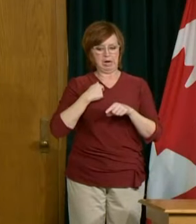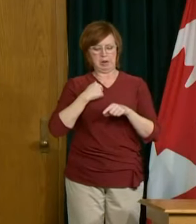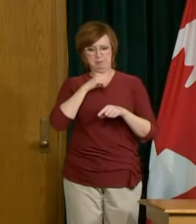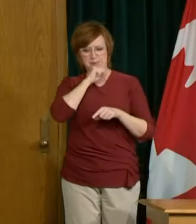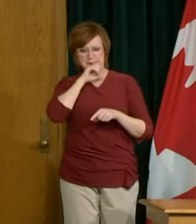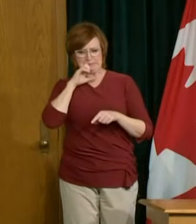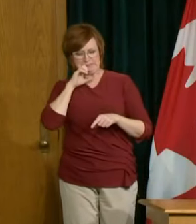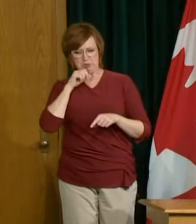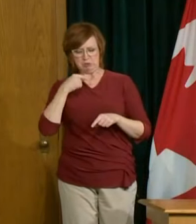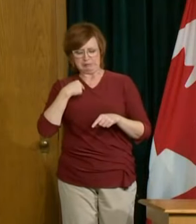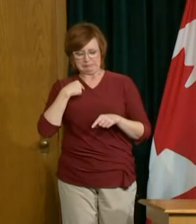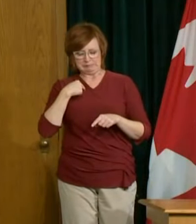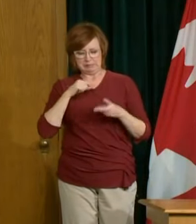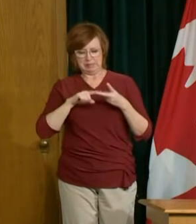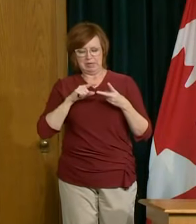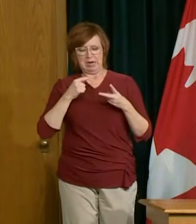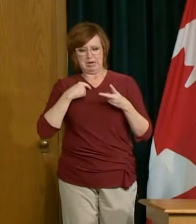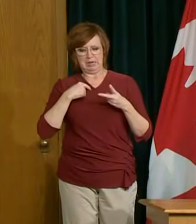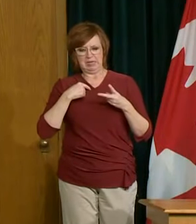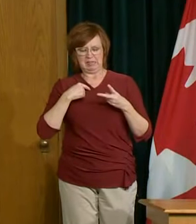out for non-essential